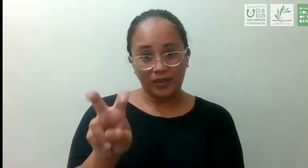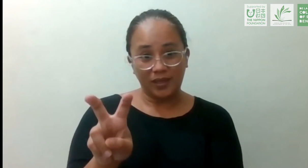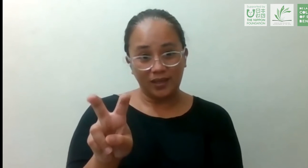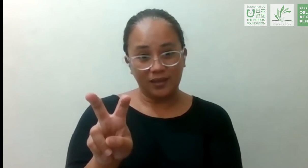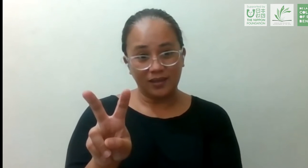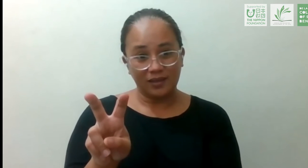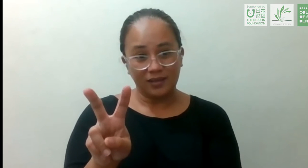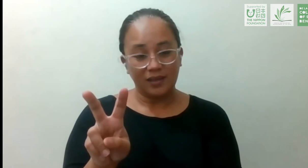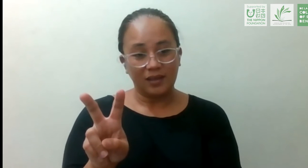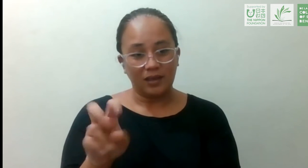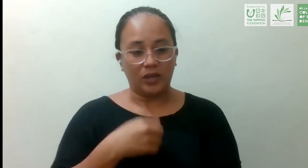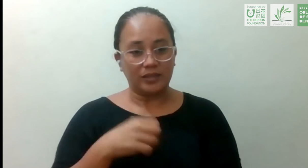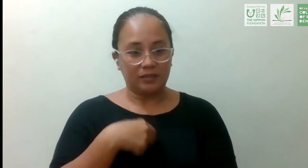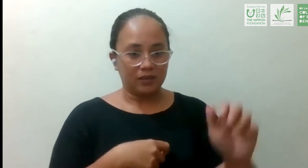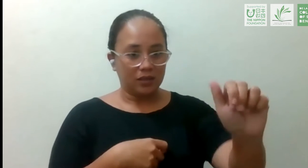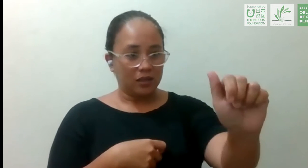10,